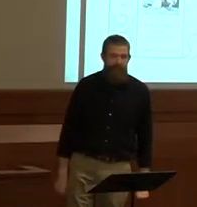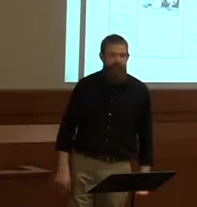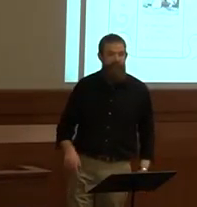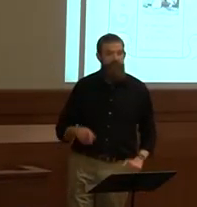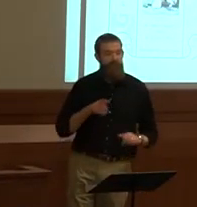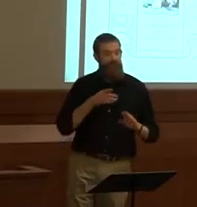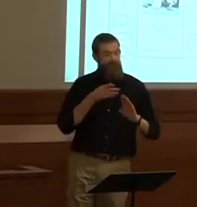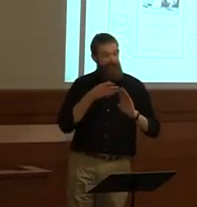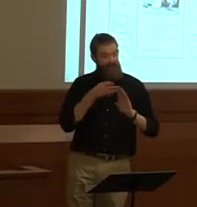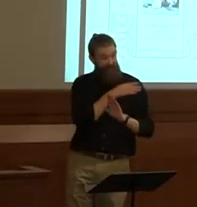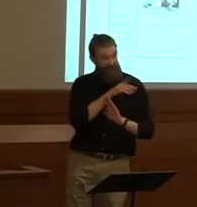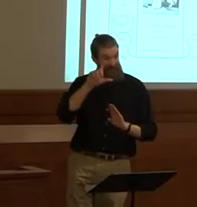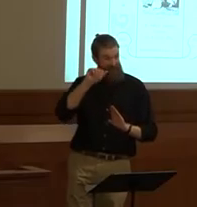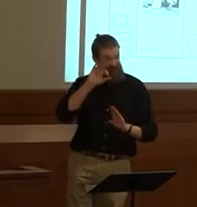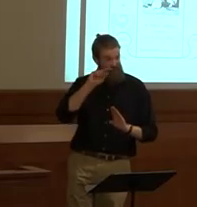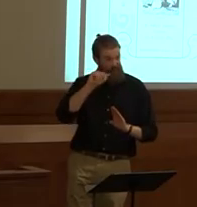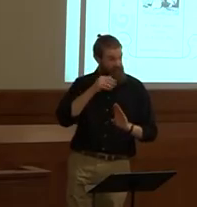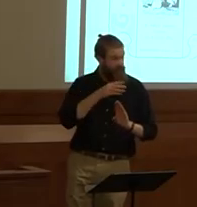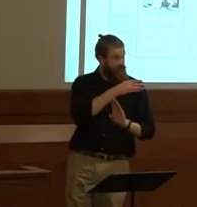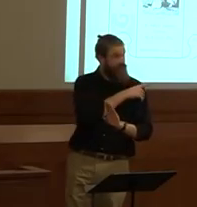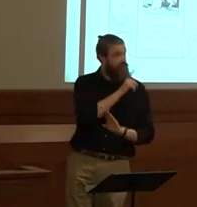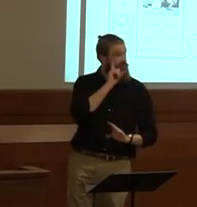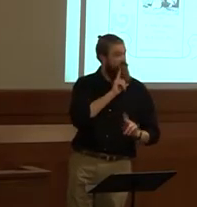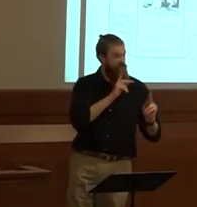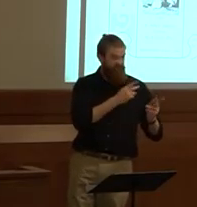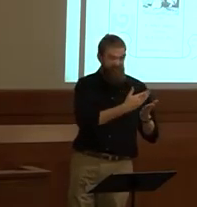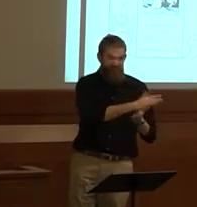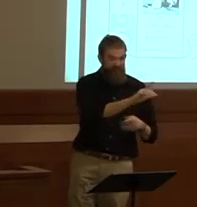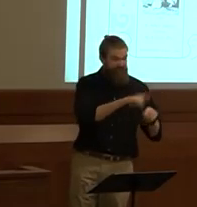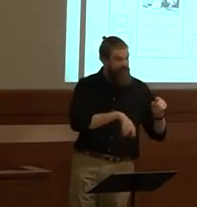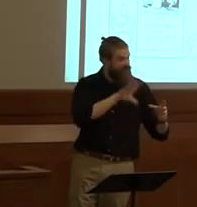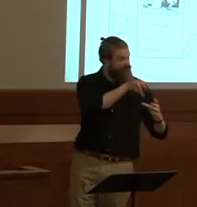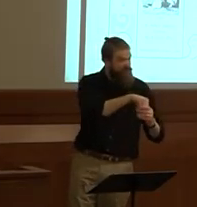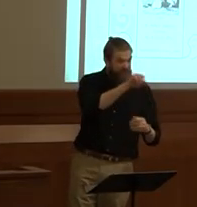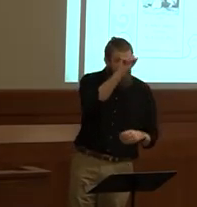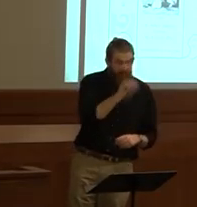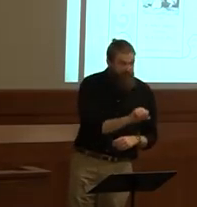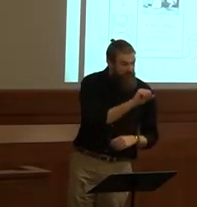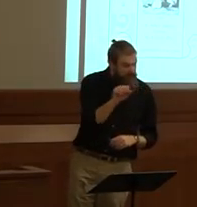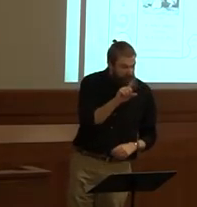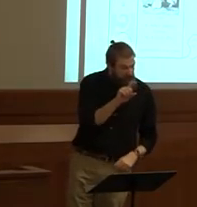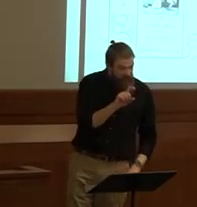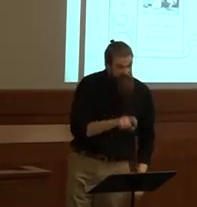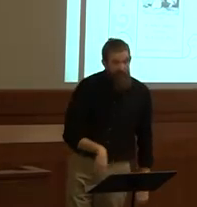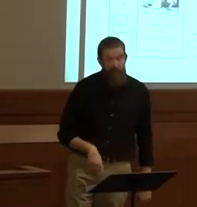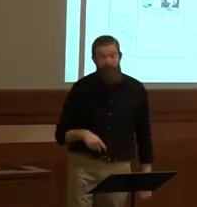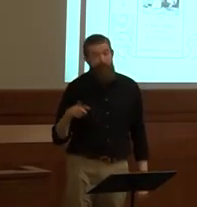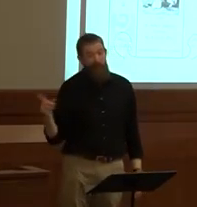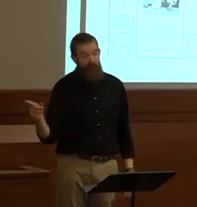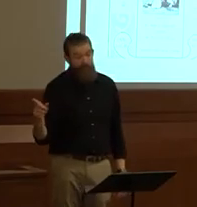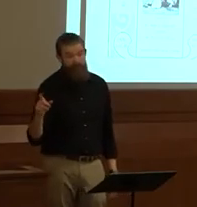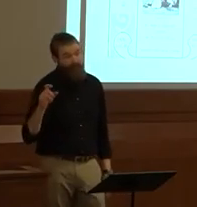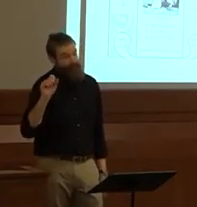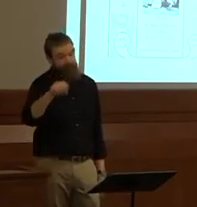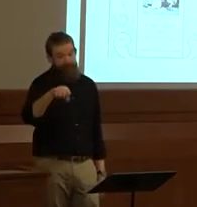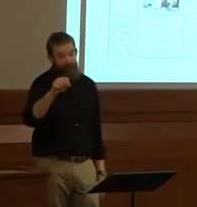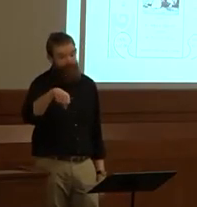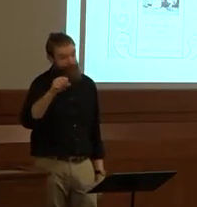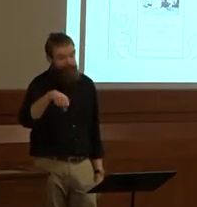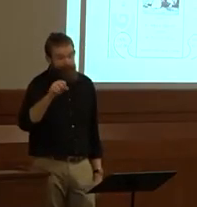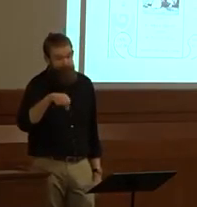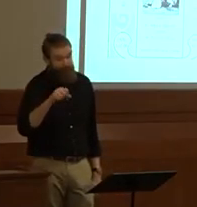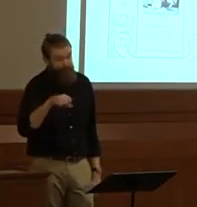In many places, yes. Perhaps inadvertently, because people just didn't think of them.